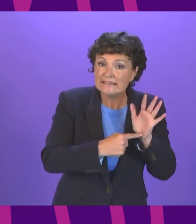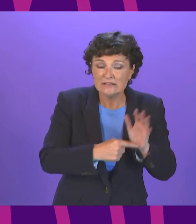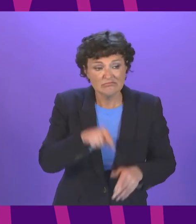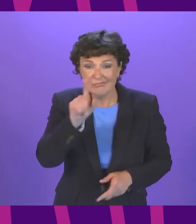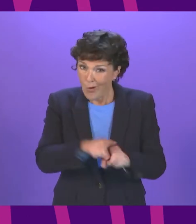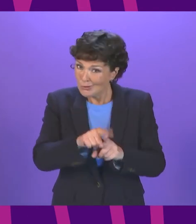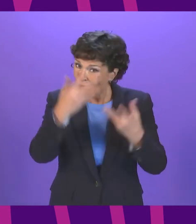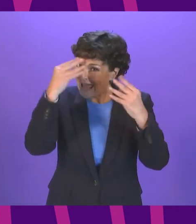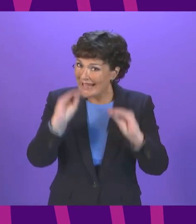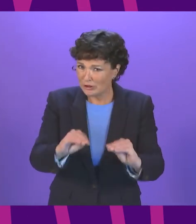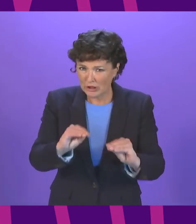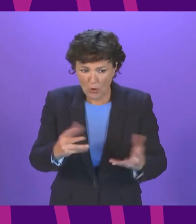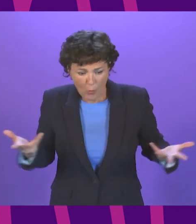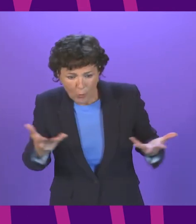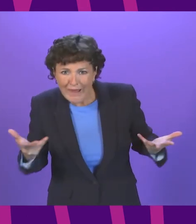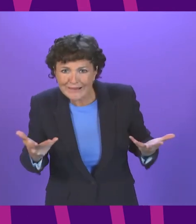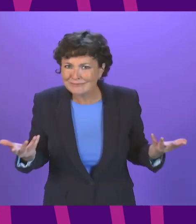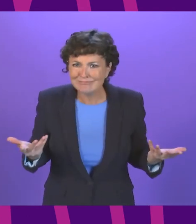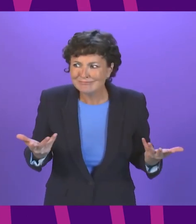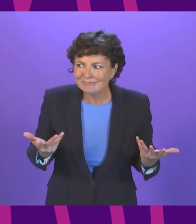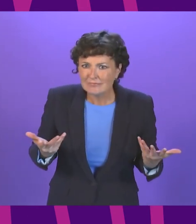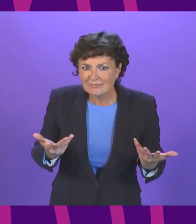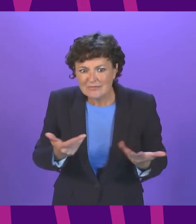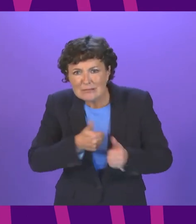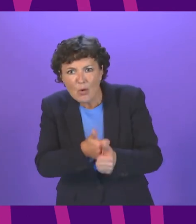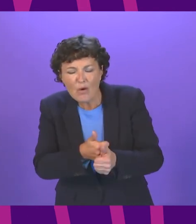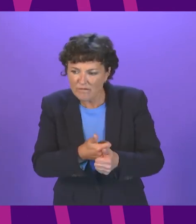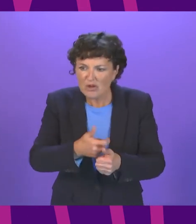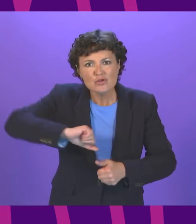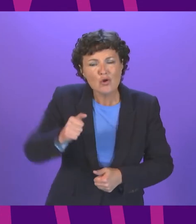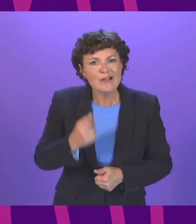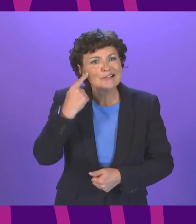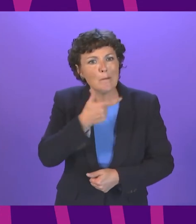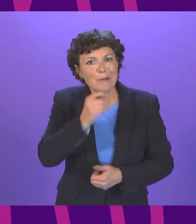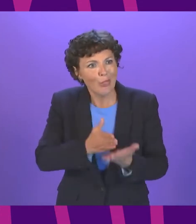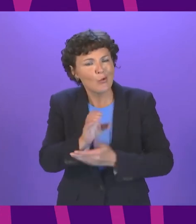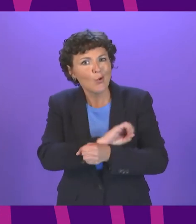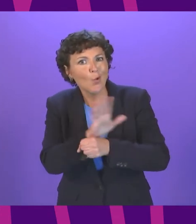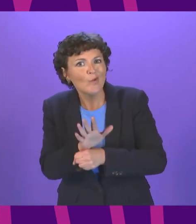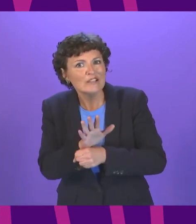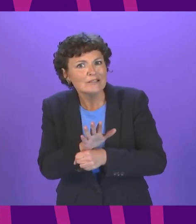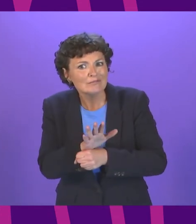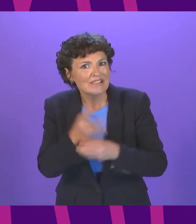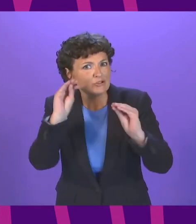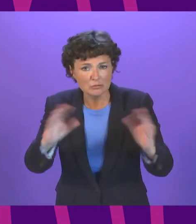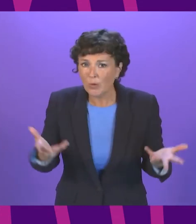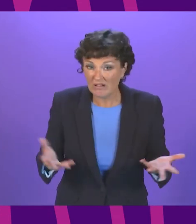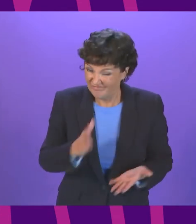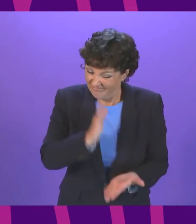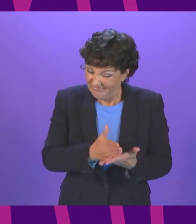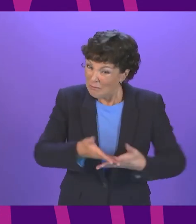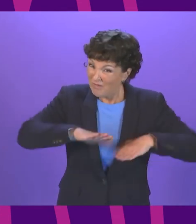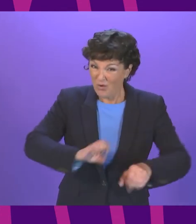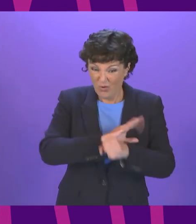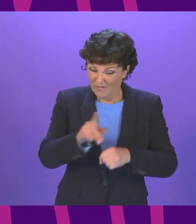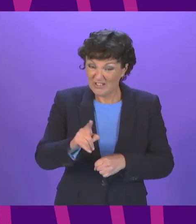enough in this programme to support Scotland's Covid generation but they were being failed long before this pandemic the truth is